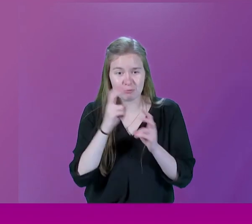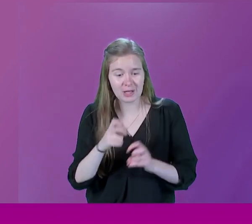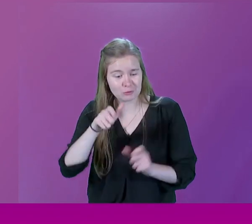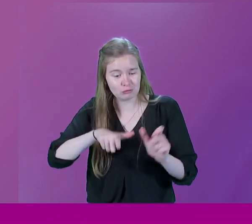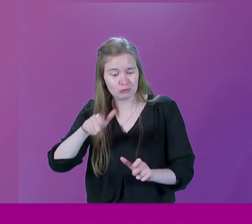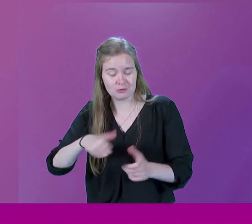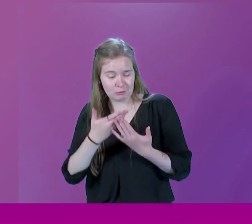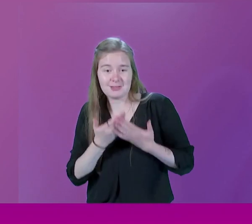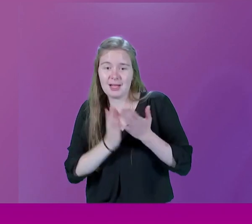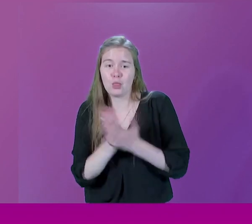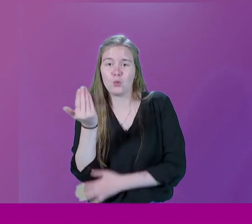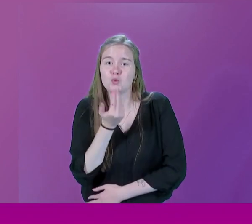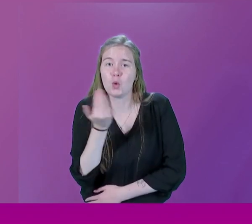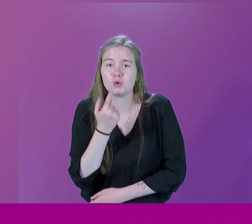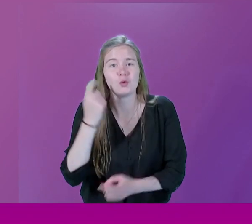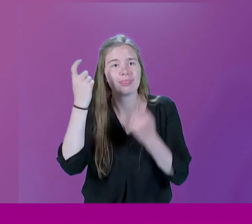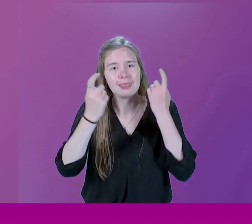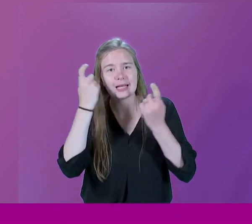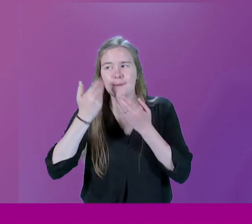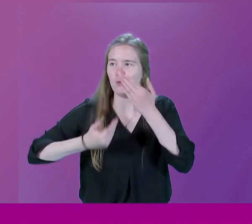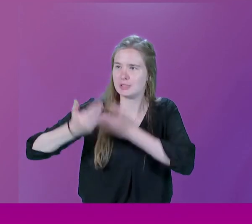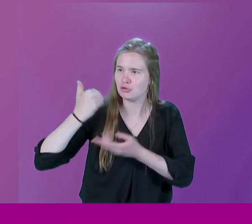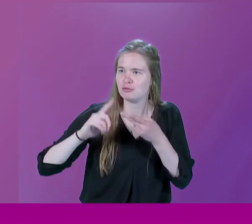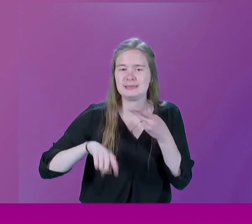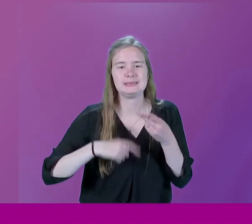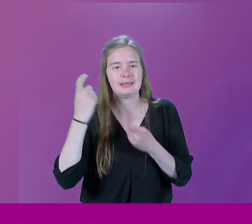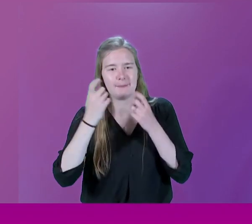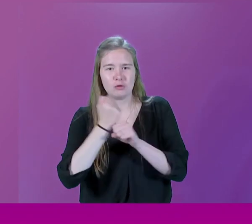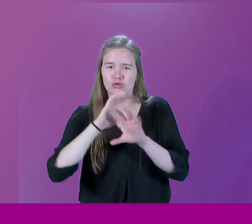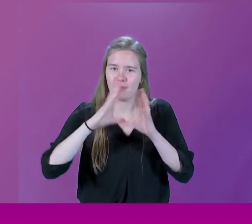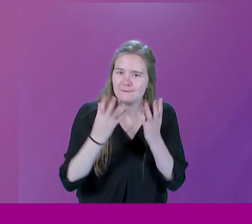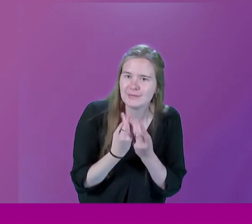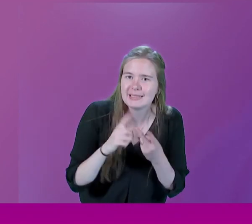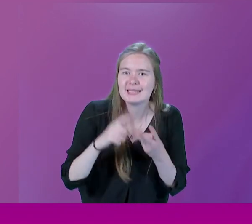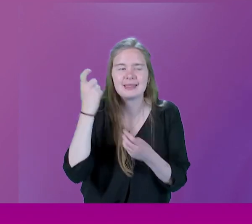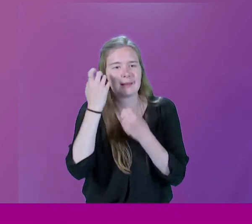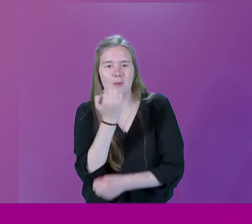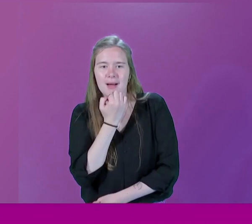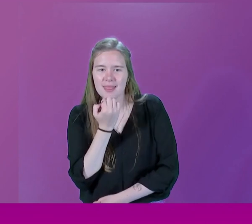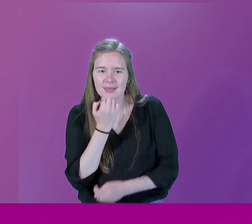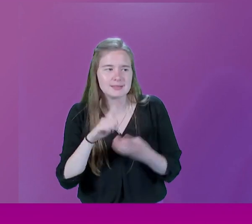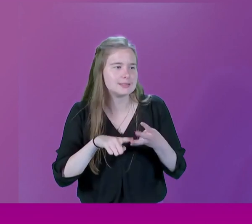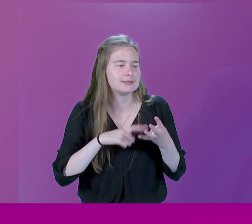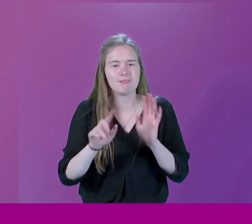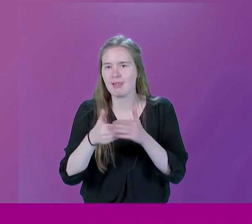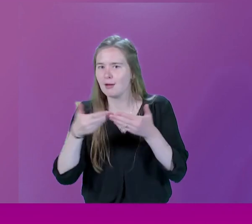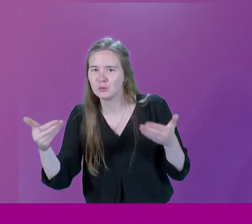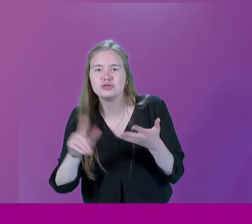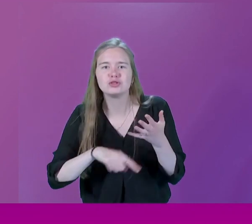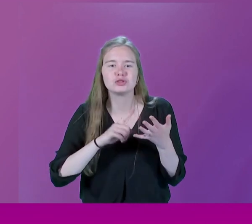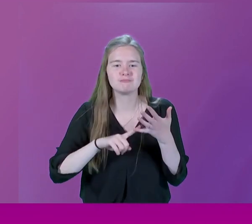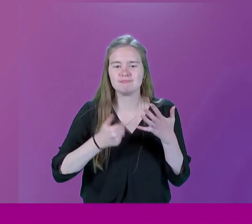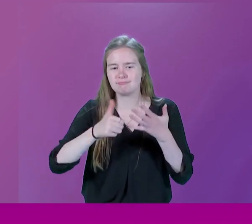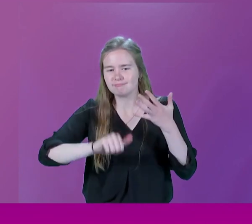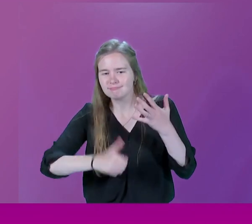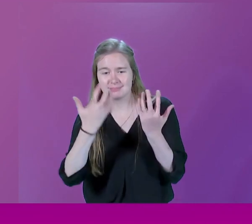child studies at school. So you're thinking about history, you're thinking about geography, you're thinking about maths, you're thinking about language, you're